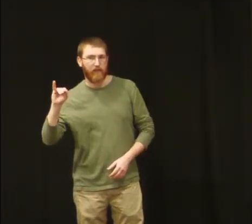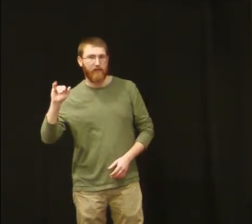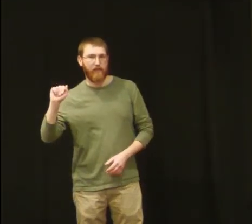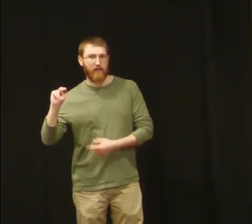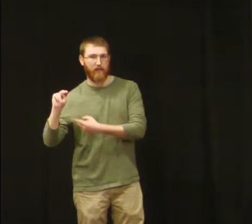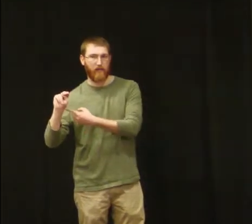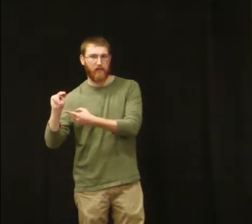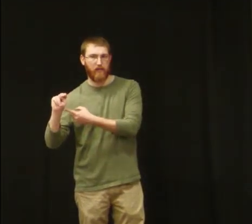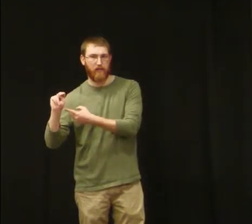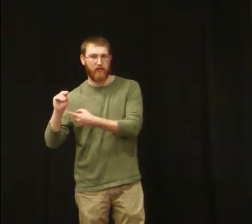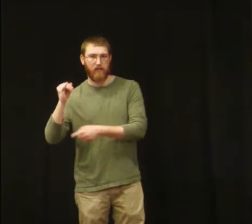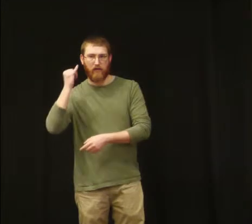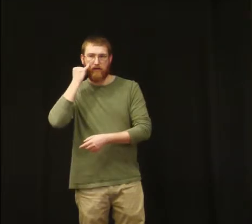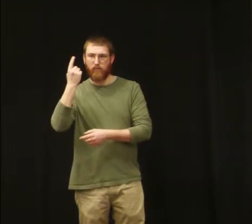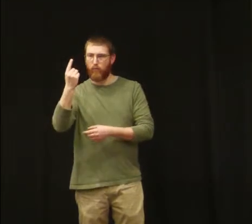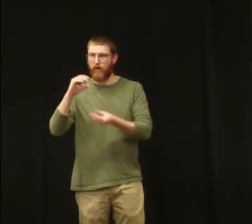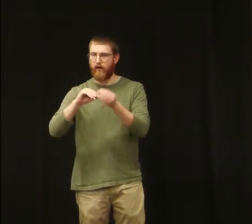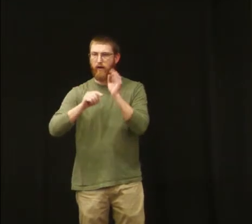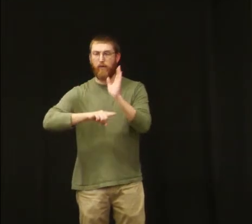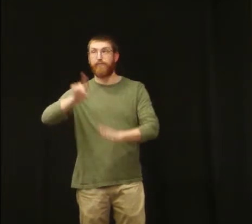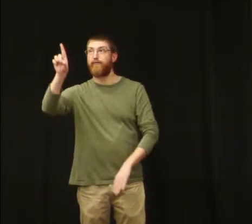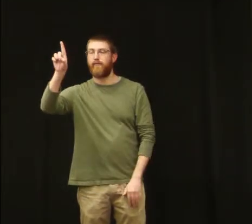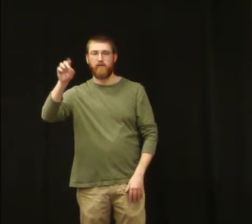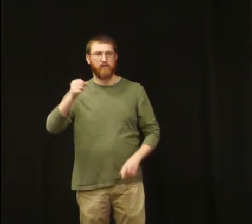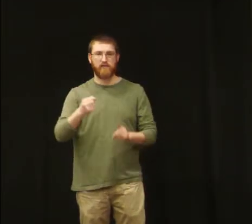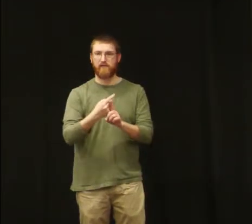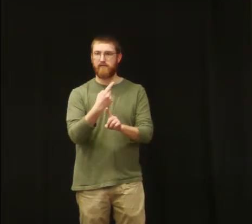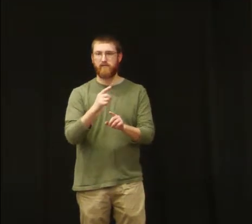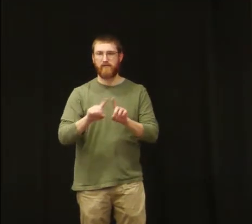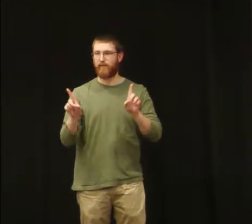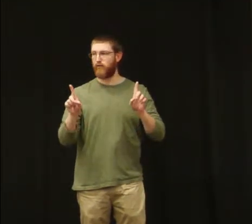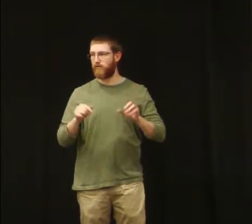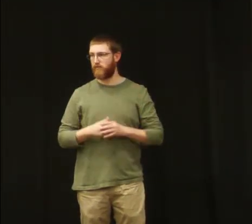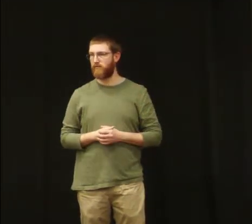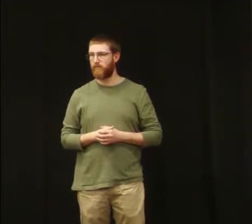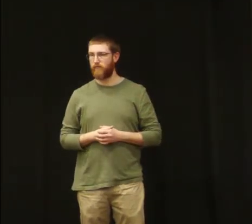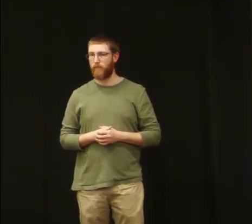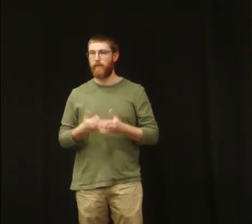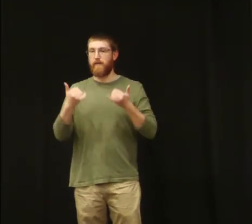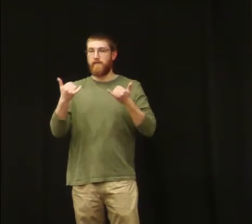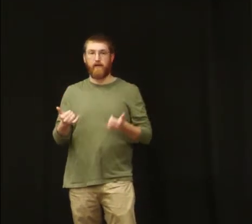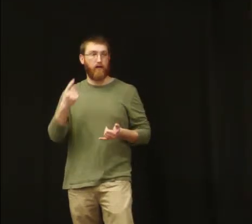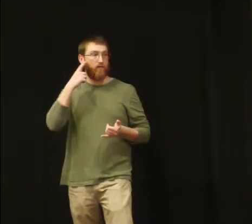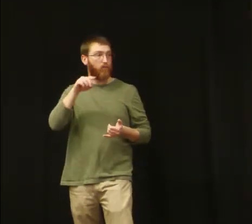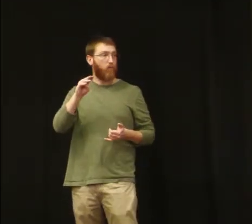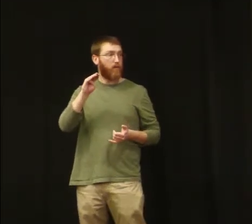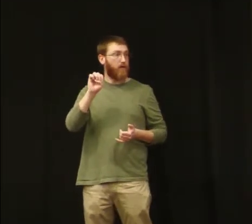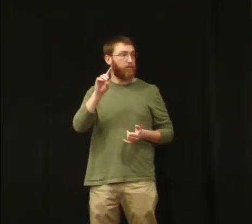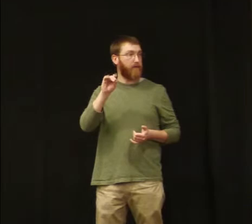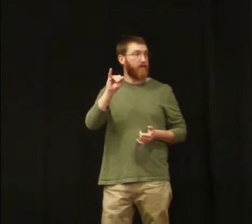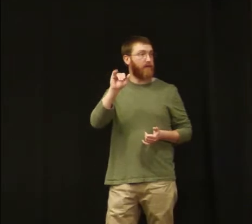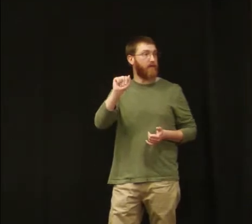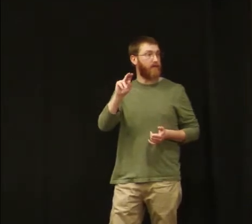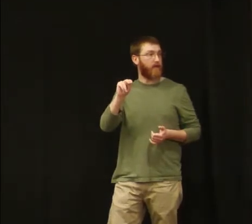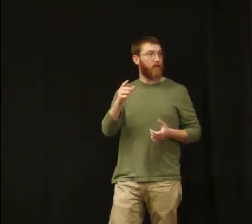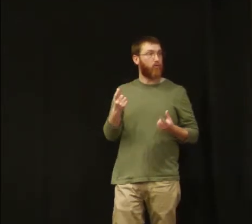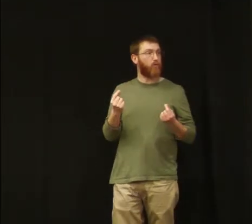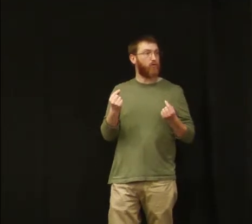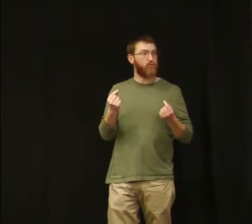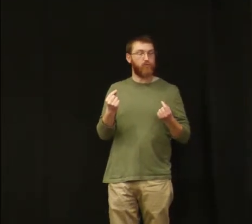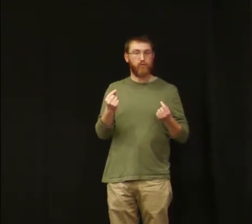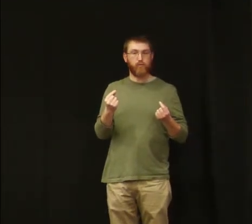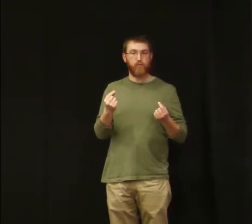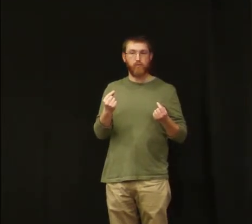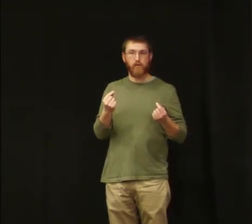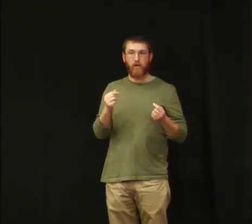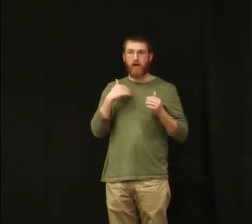median. Good job. All right. So the median, in order to do this, you rank order your